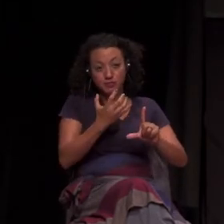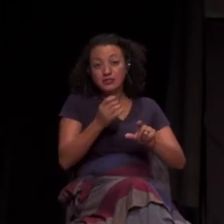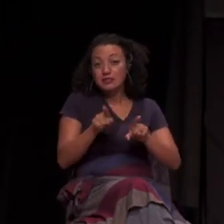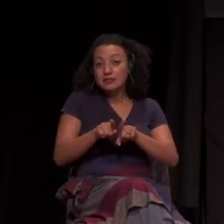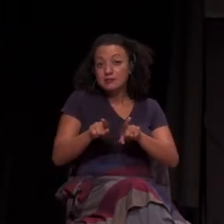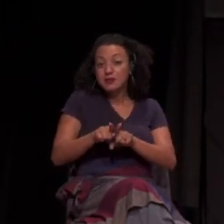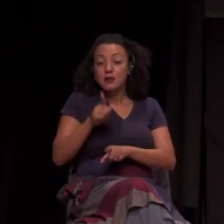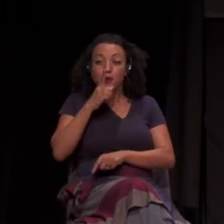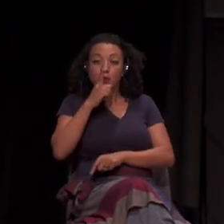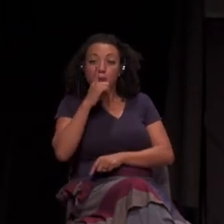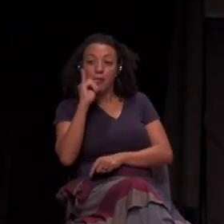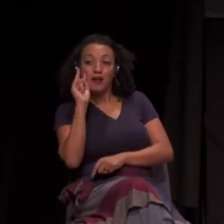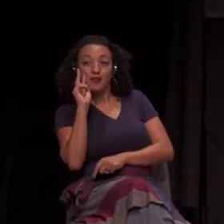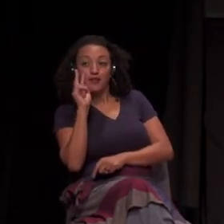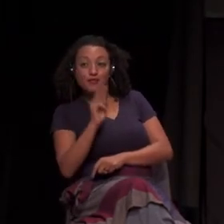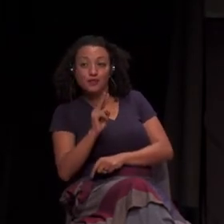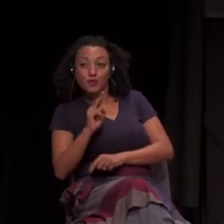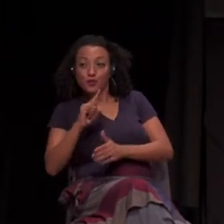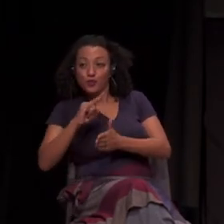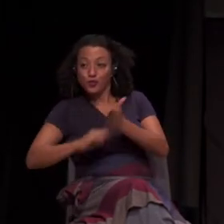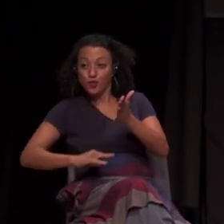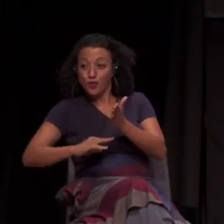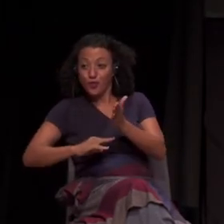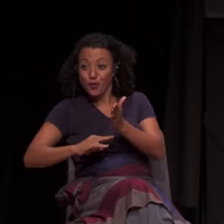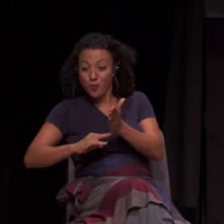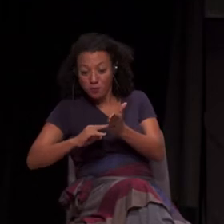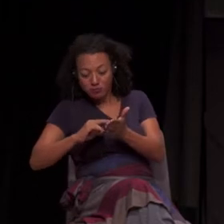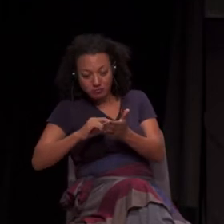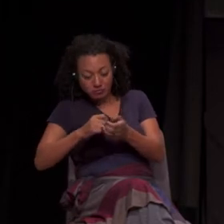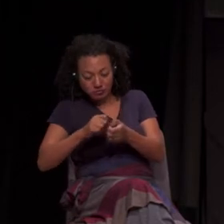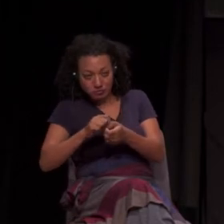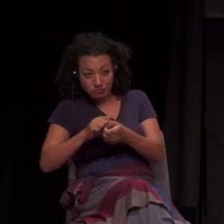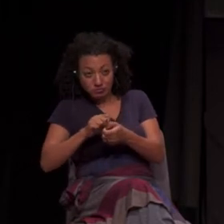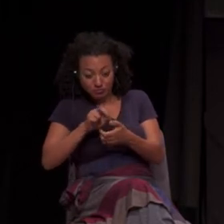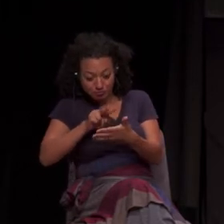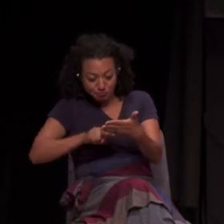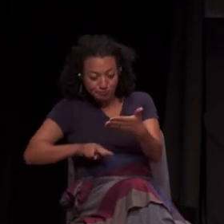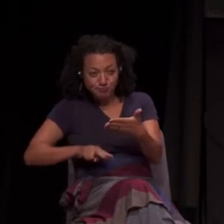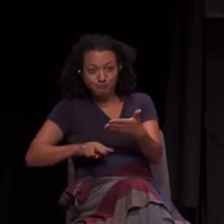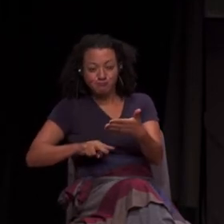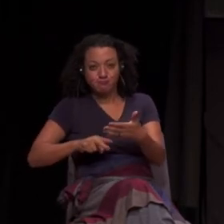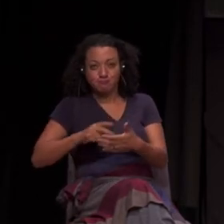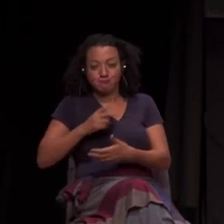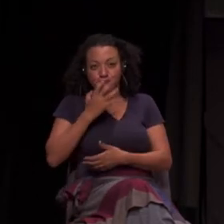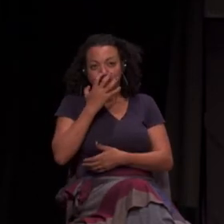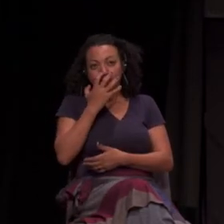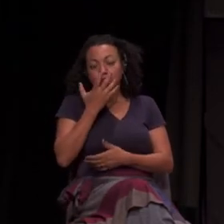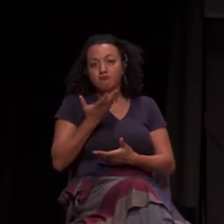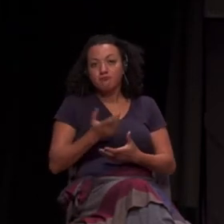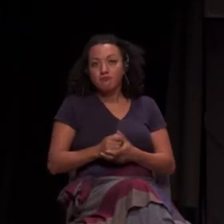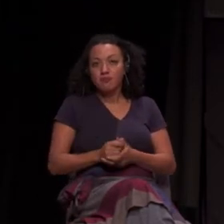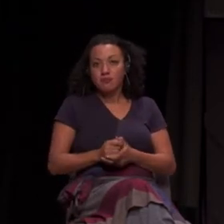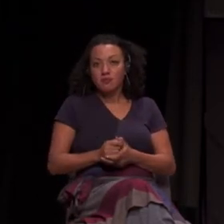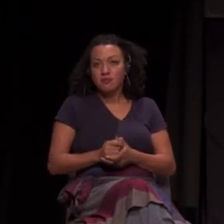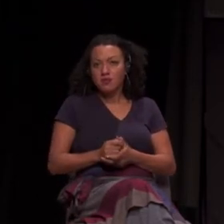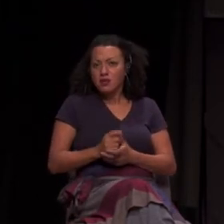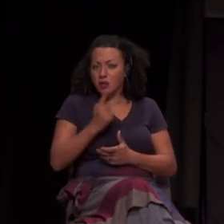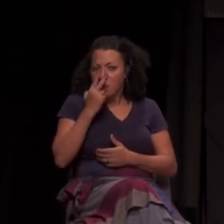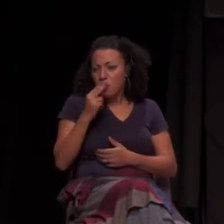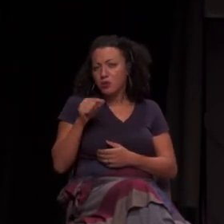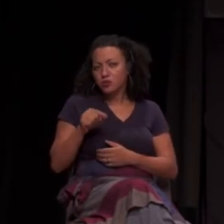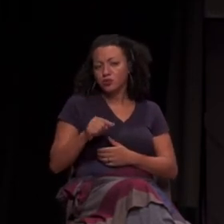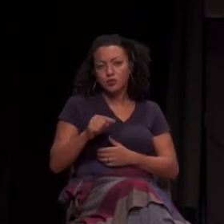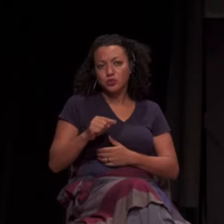letting go of all that hidden documentation is a liberatory practice. It is a way of